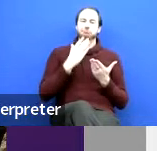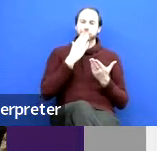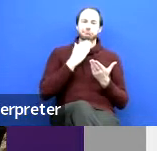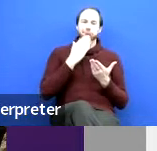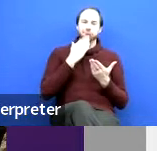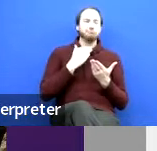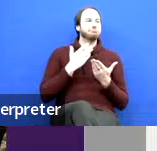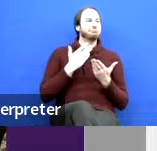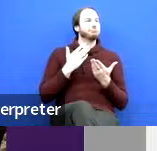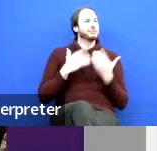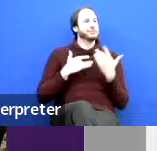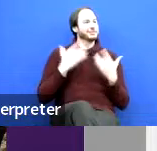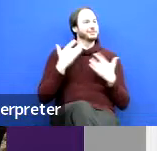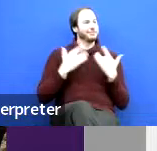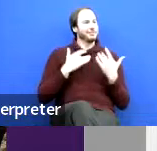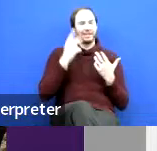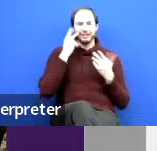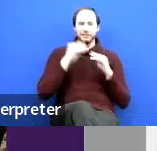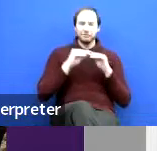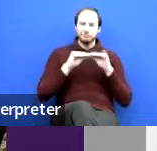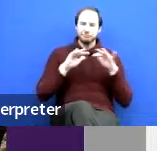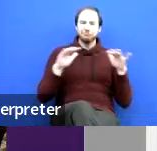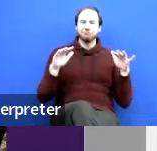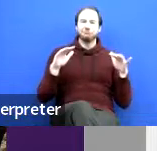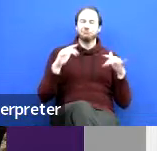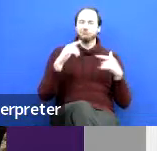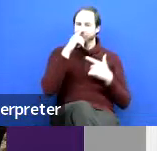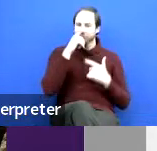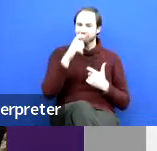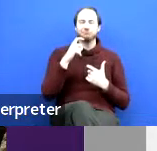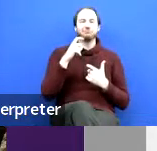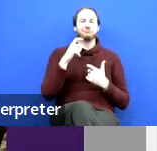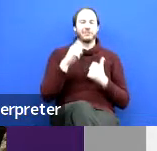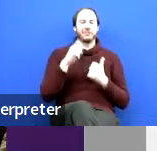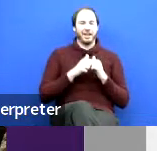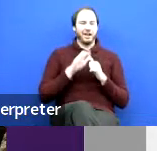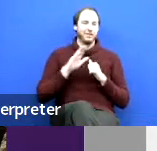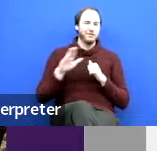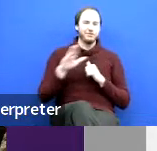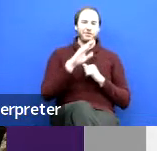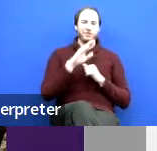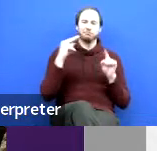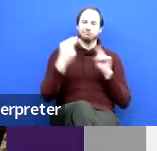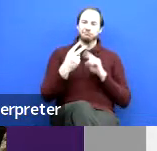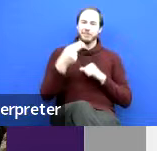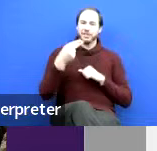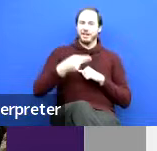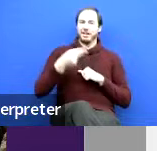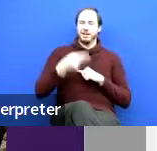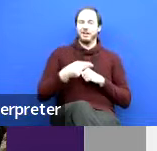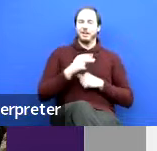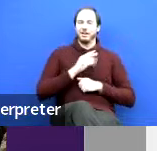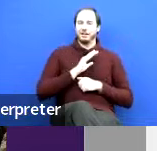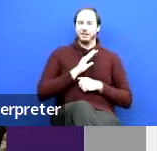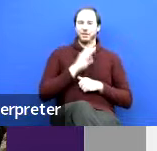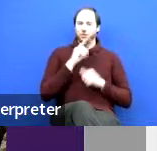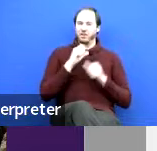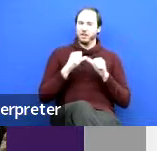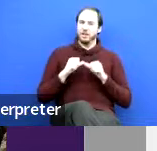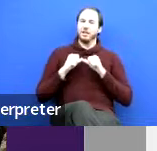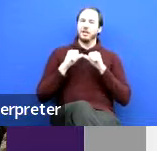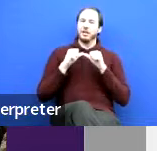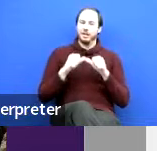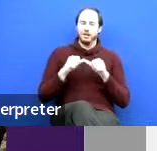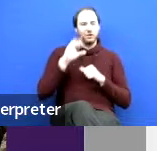It was just really exciting just to see the diversity and just to see how people see Henrietta through their eyes. So this is going to continue.